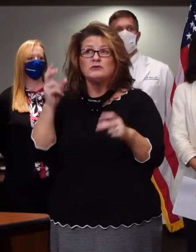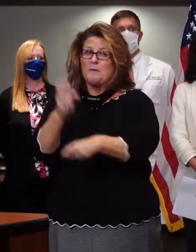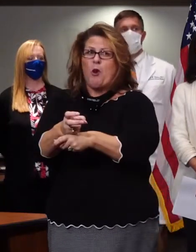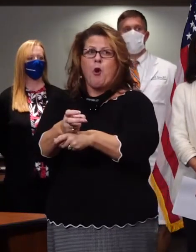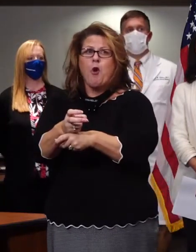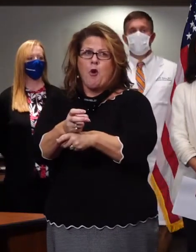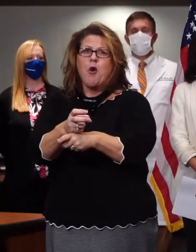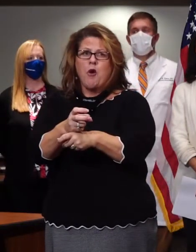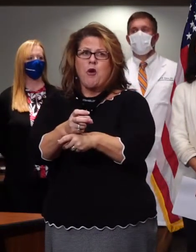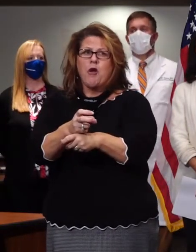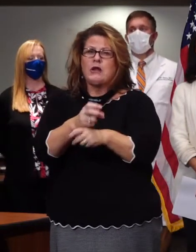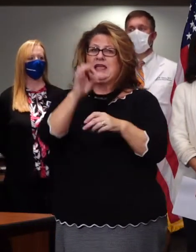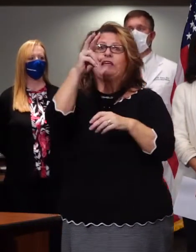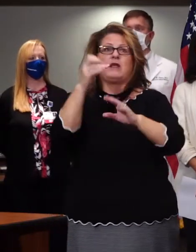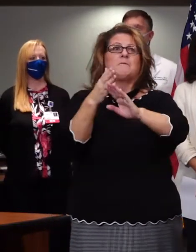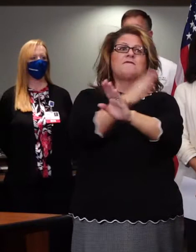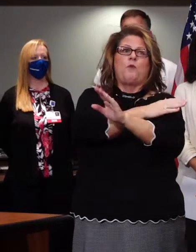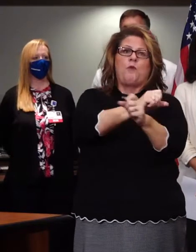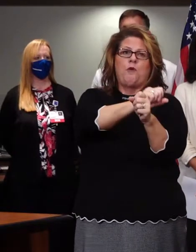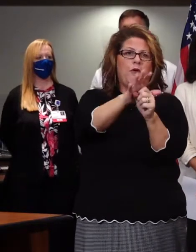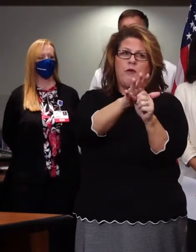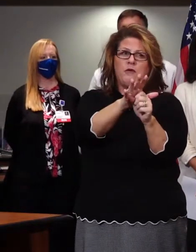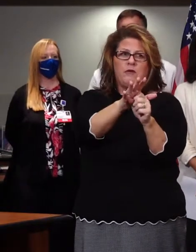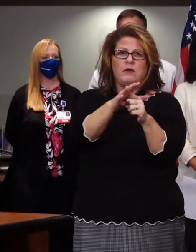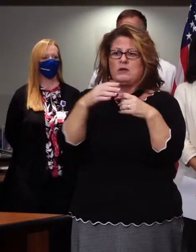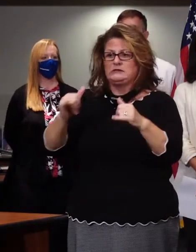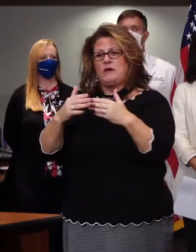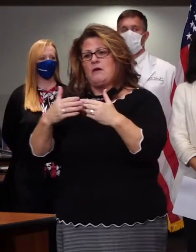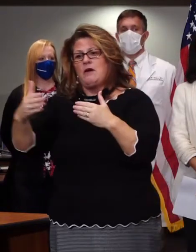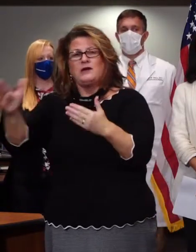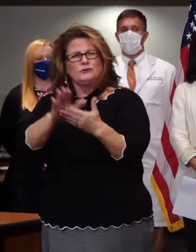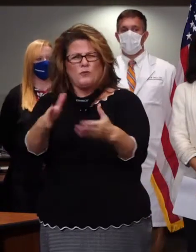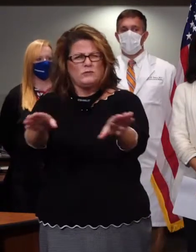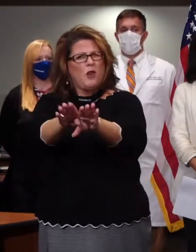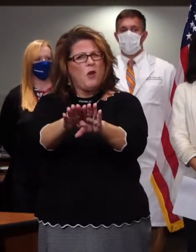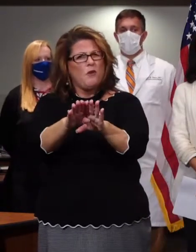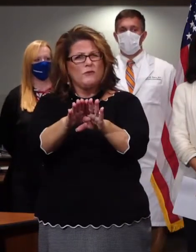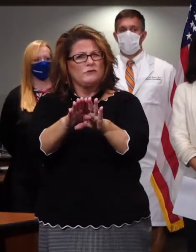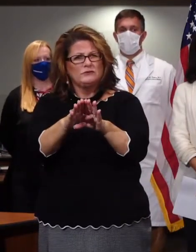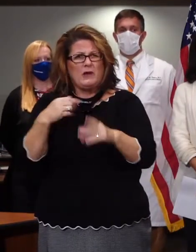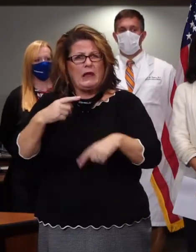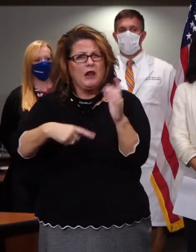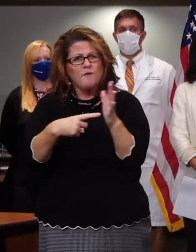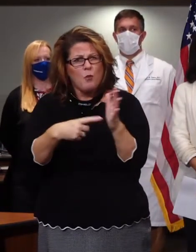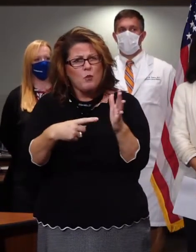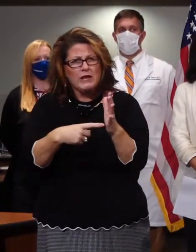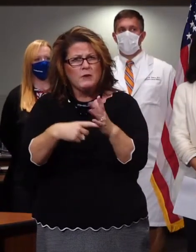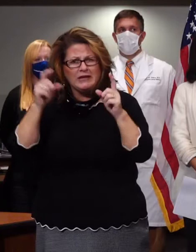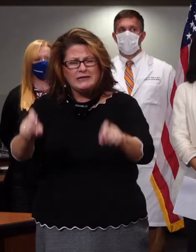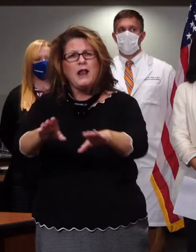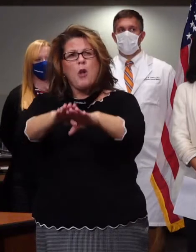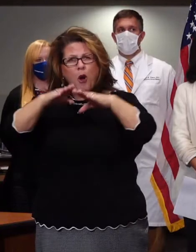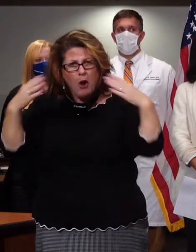And this will go on into the future. We cannot afford to keep schools closed at all any longer. We